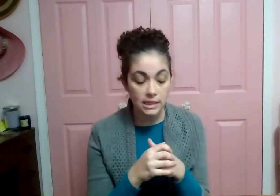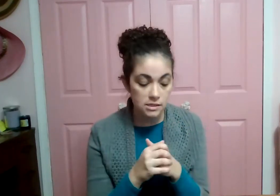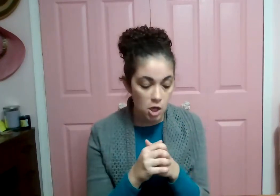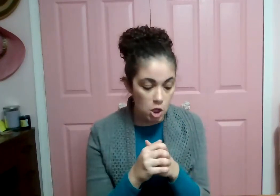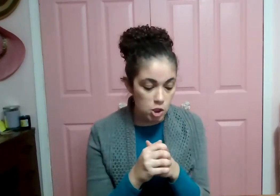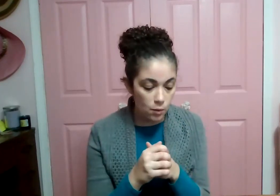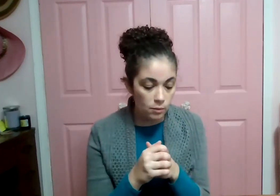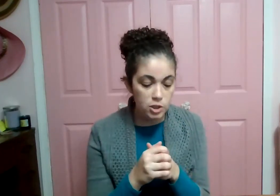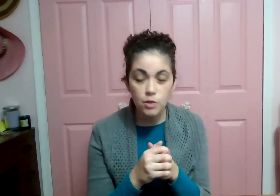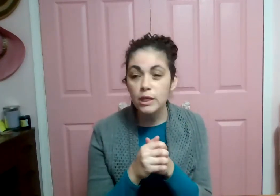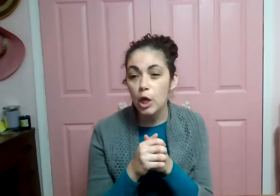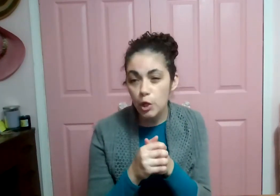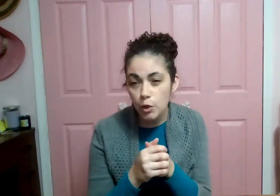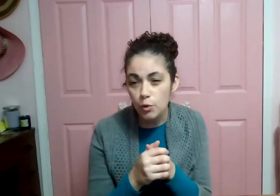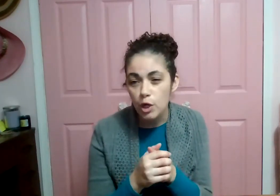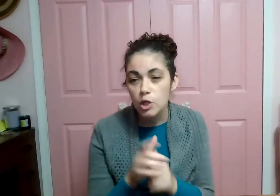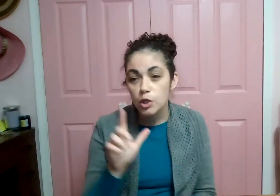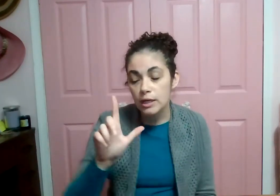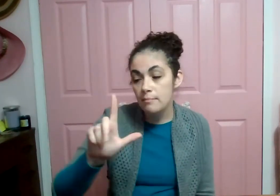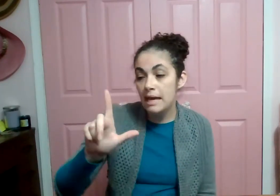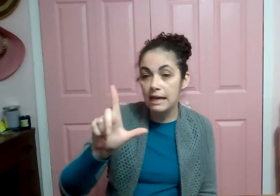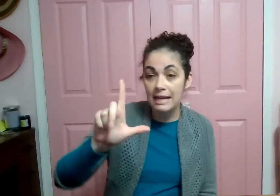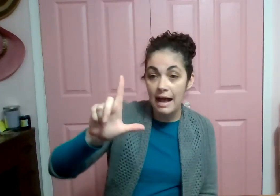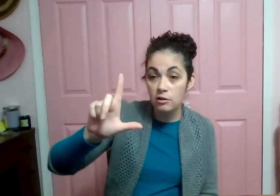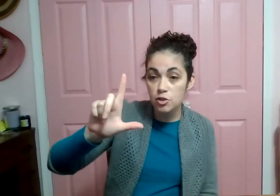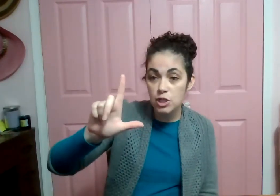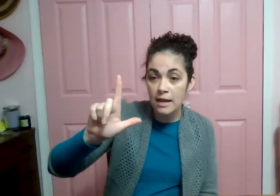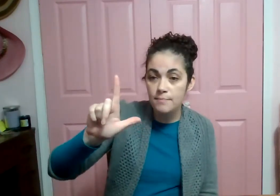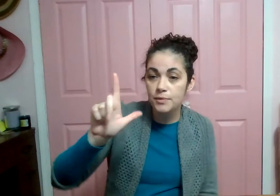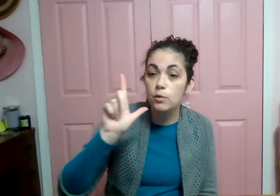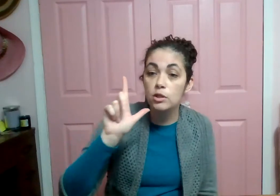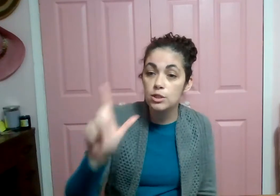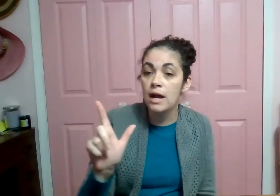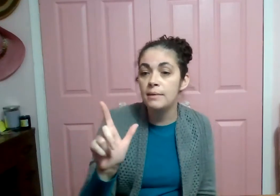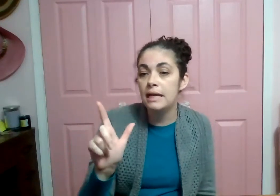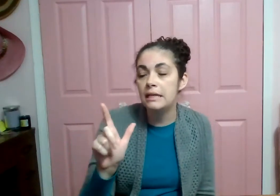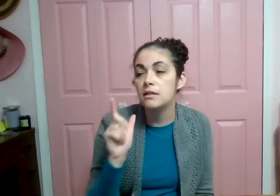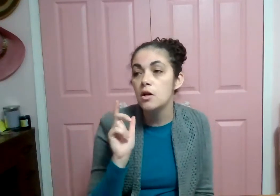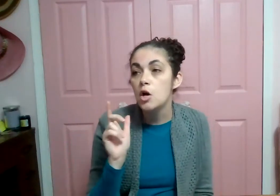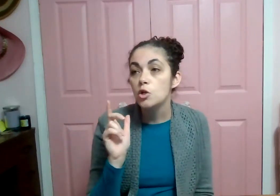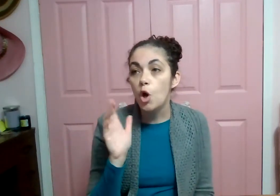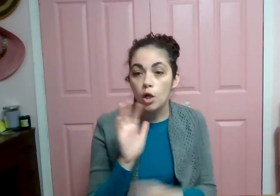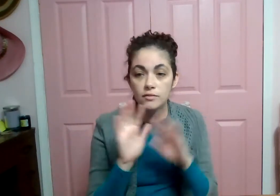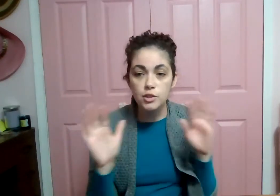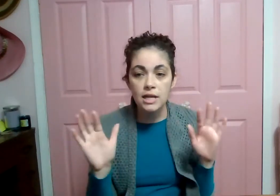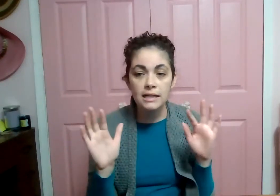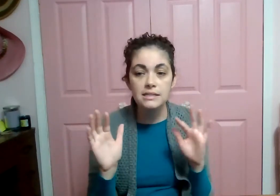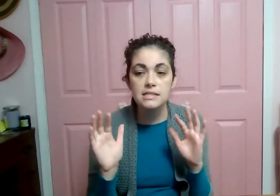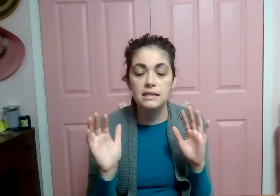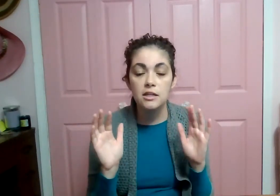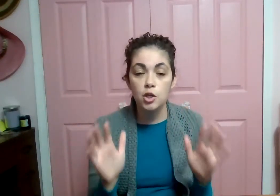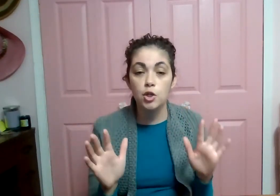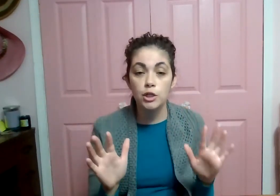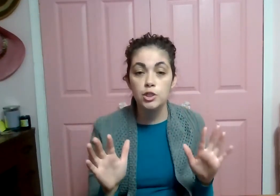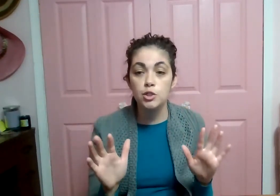these. So when we're doing who, you're going to make an L shape with your dominant hand. All of your signs you're going to